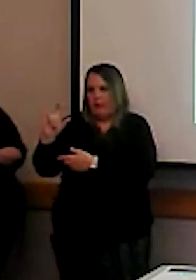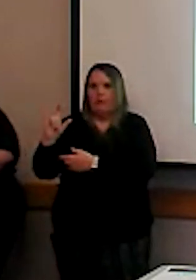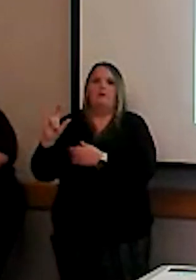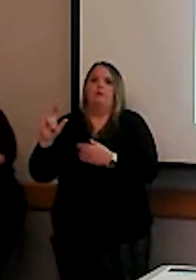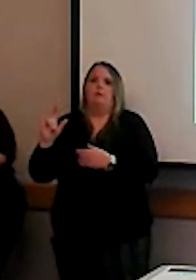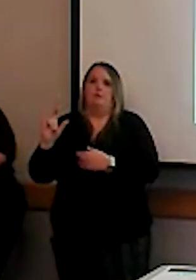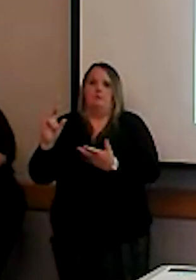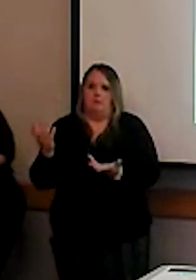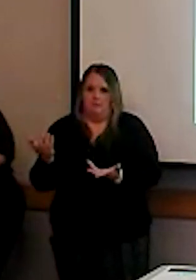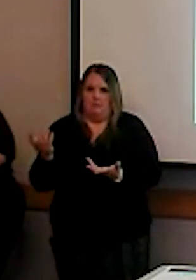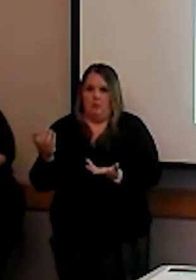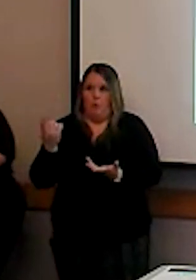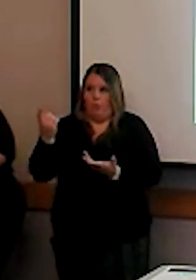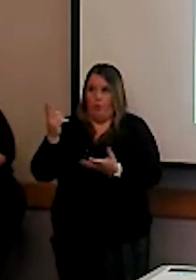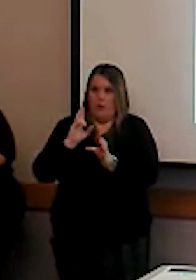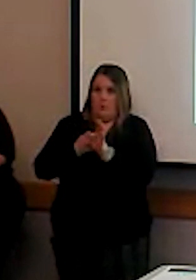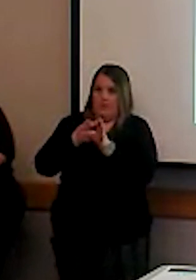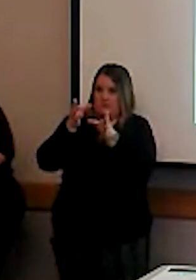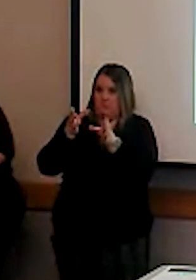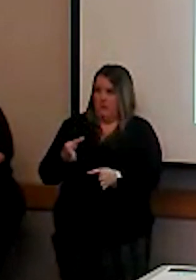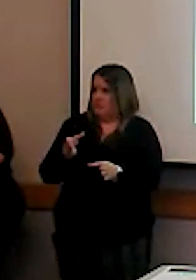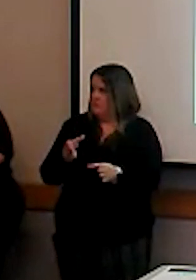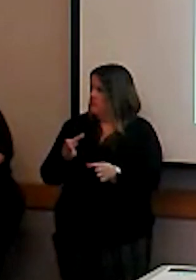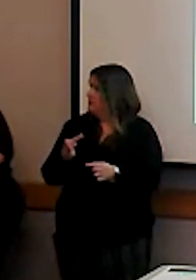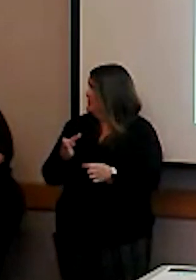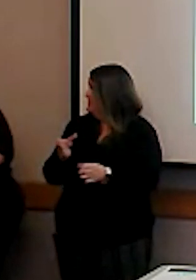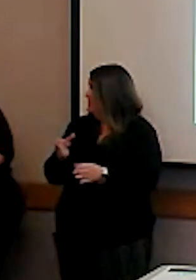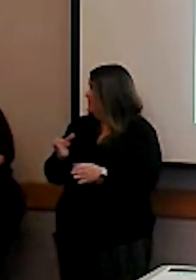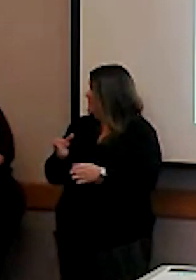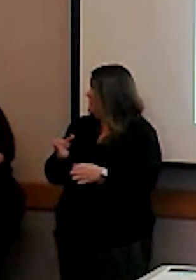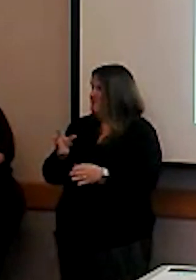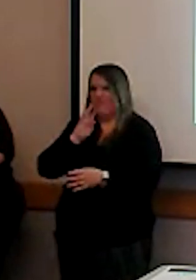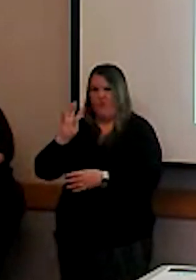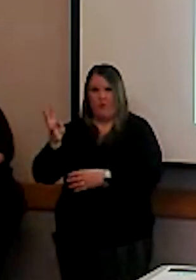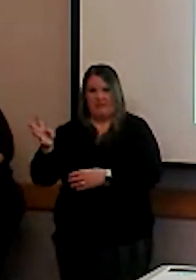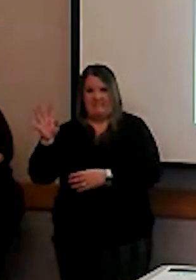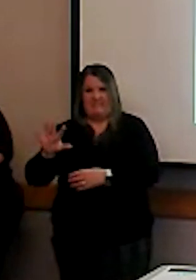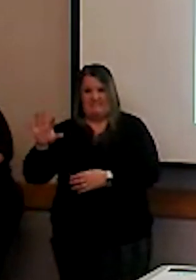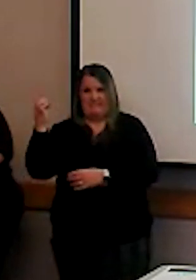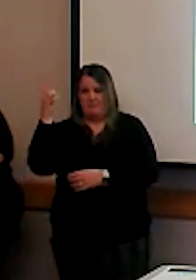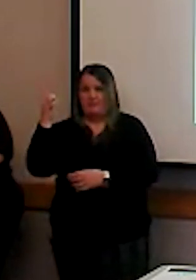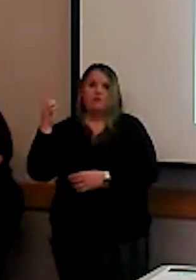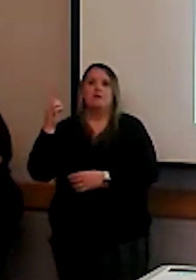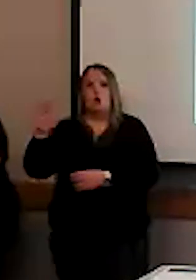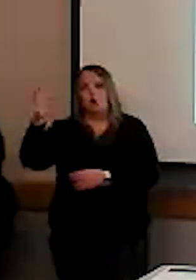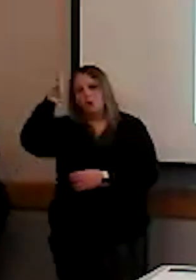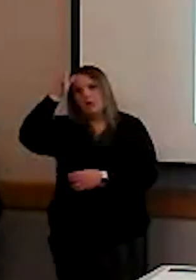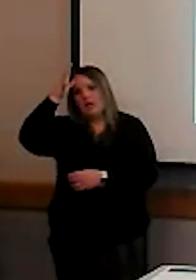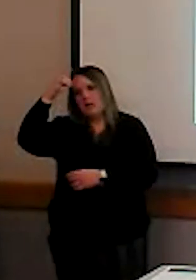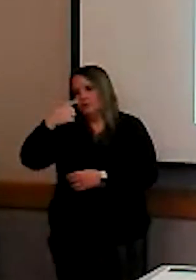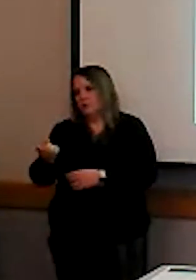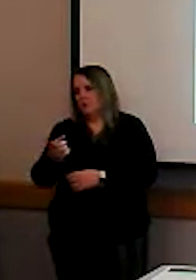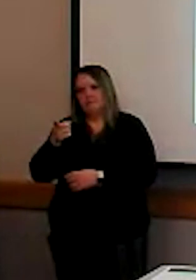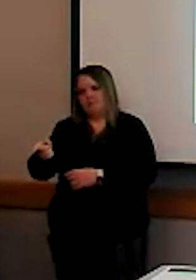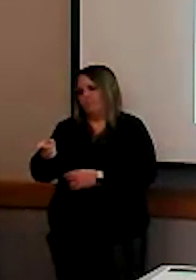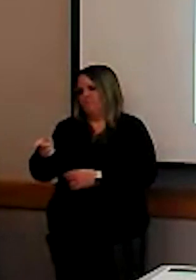one participant who is in her 40s, and her dad told her,